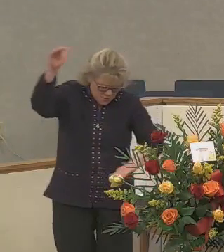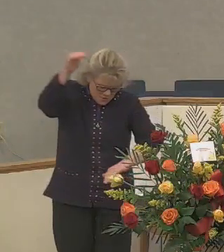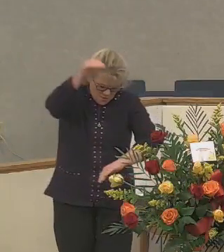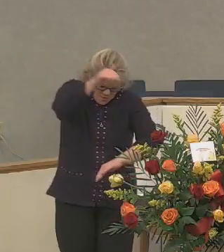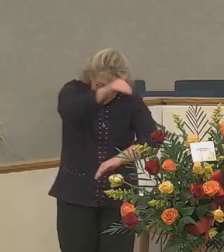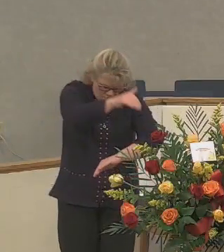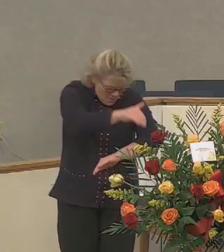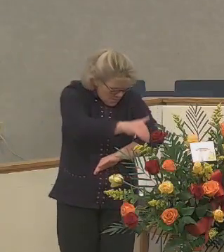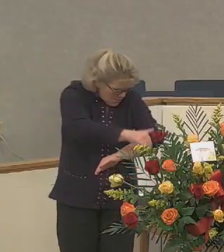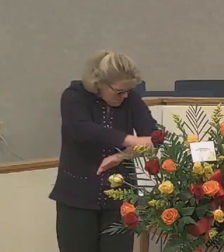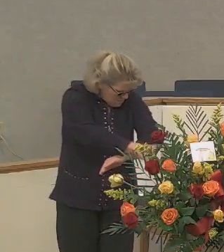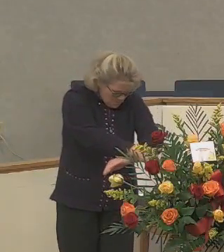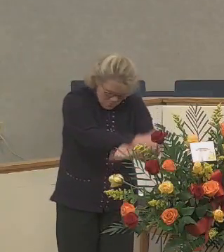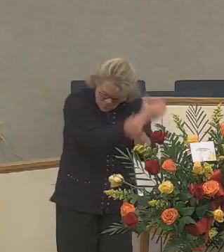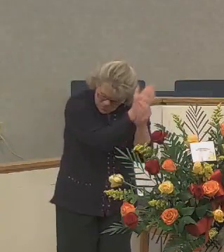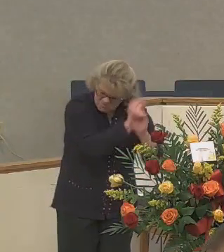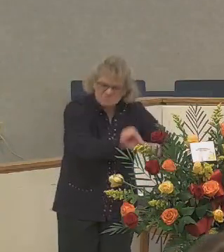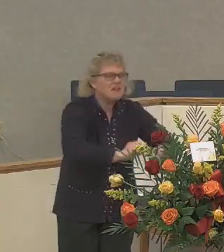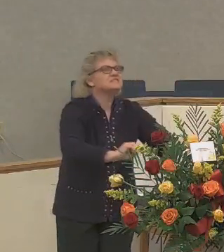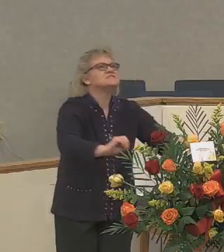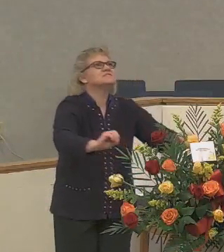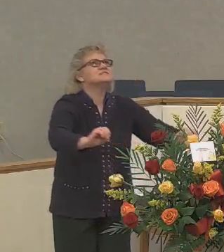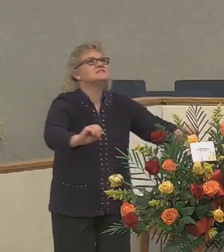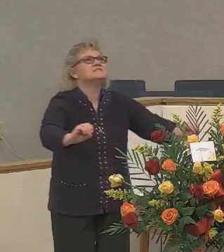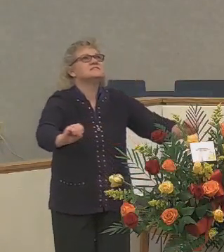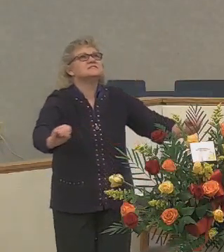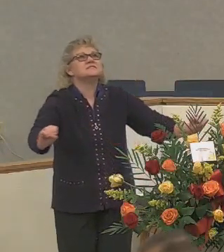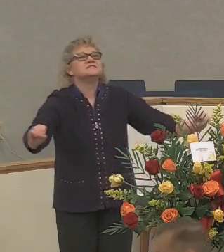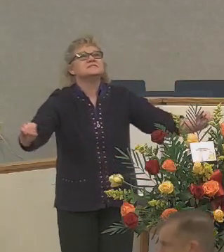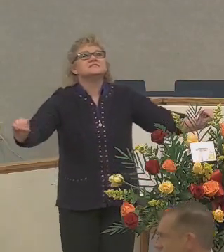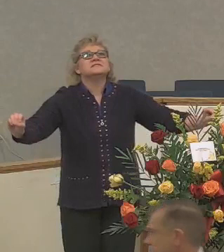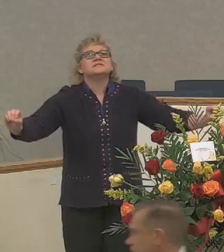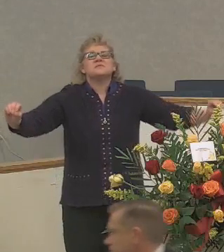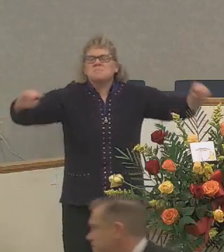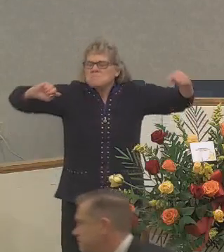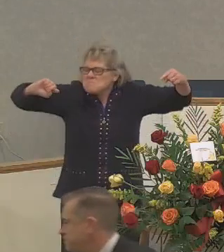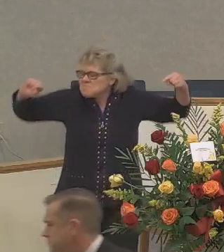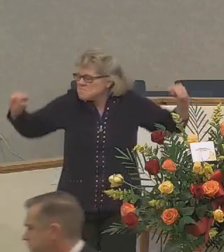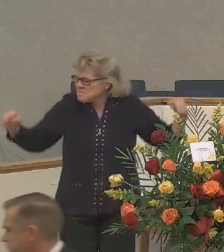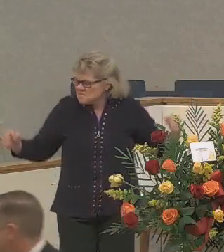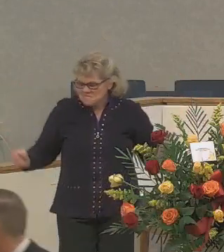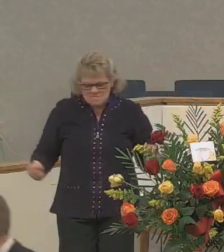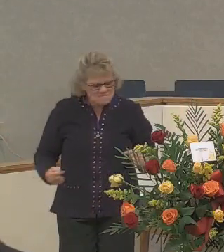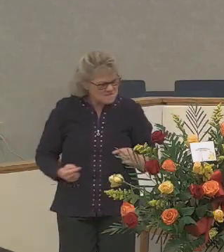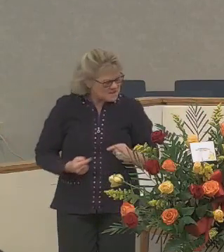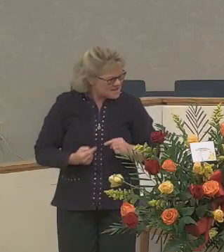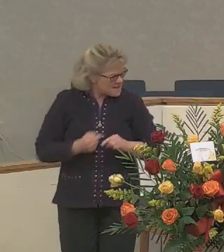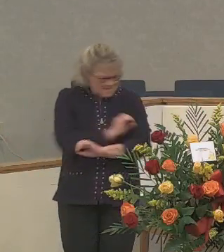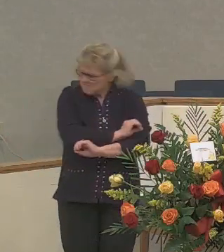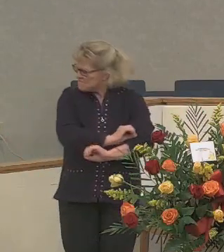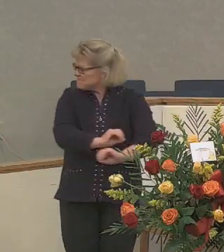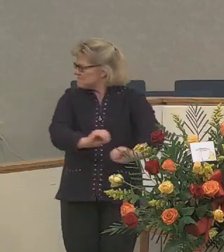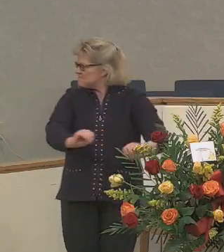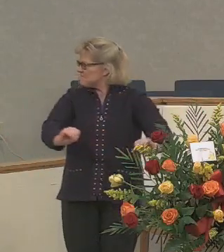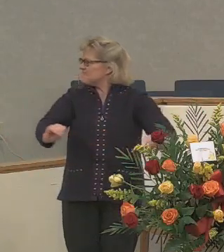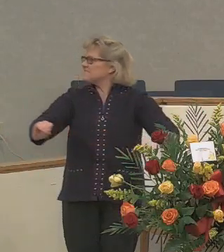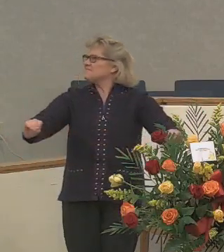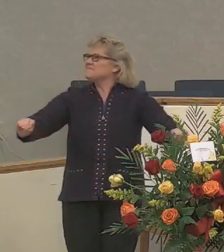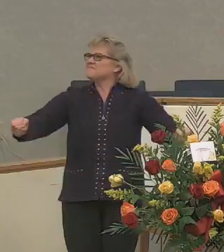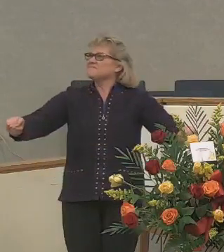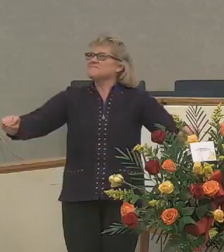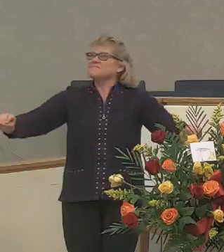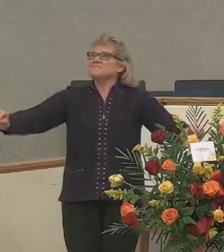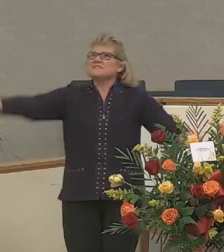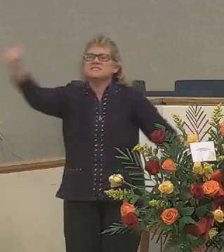No more night, no more pain,